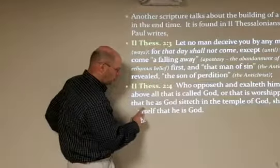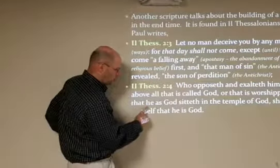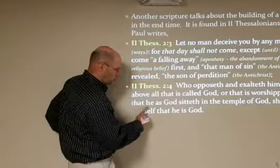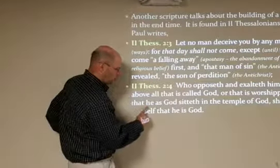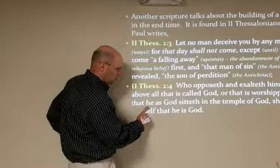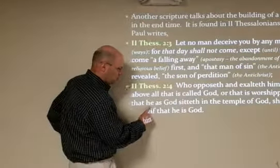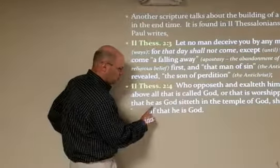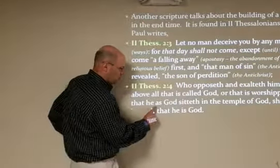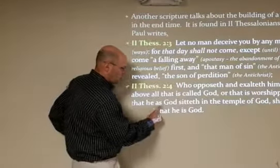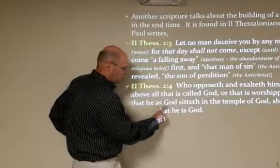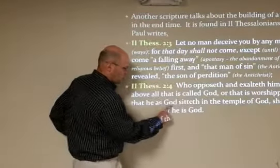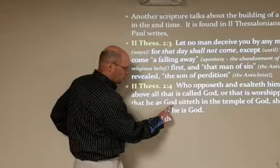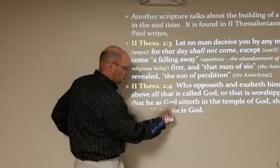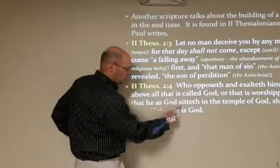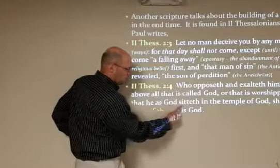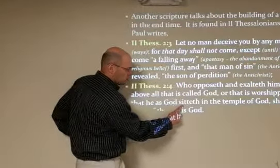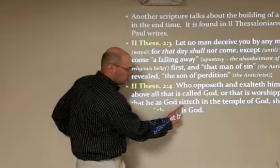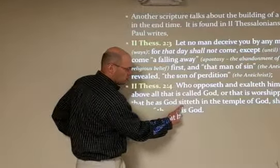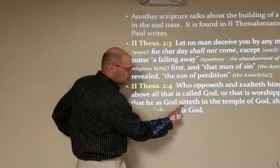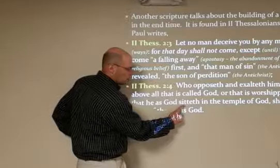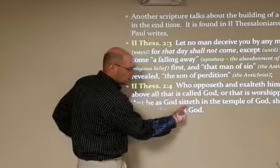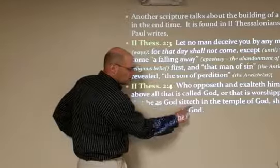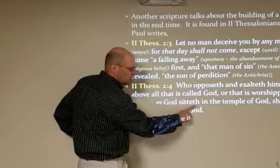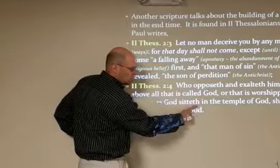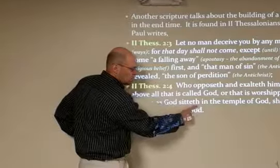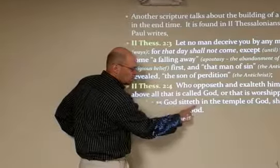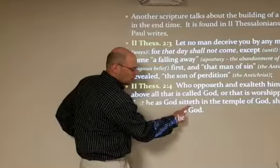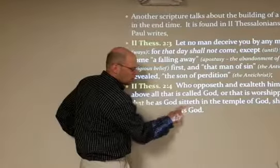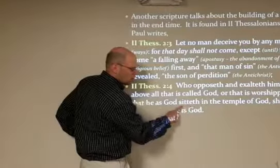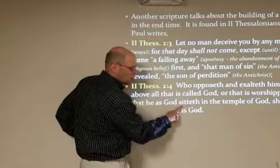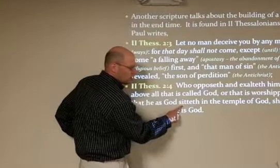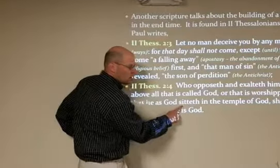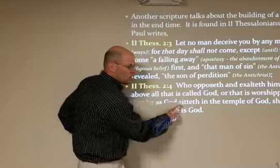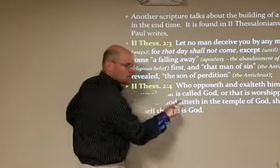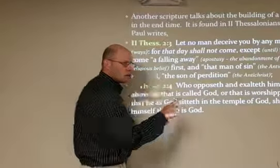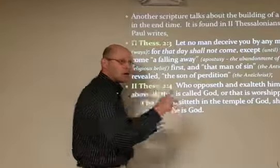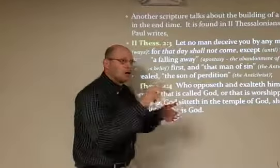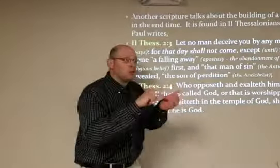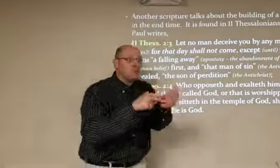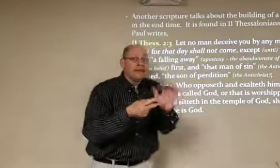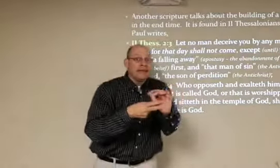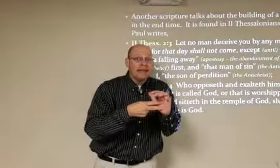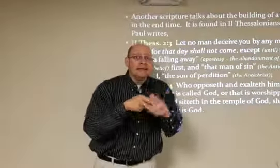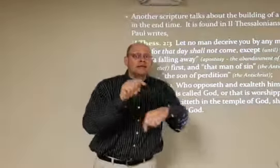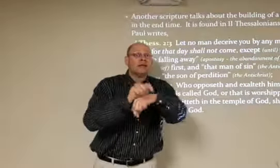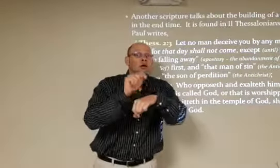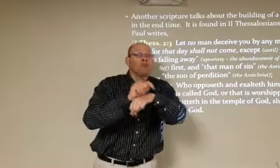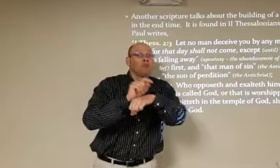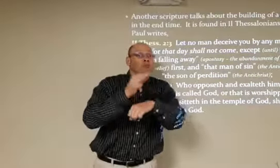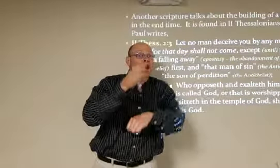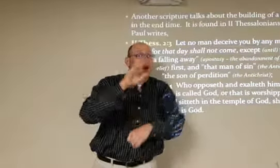He's going to appear and make himself exalted above God. He's going to call himself a